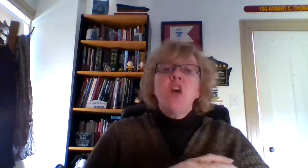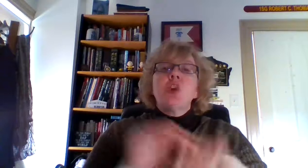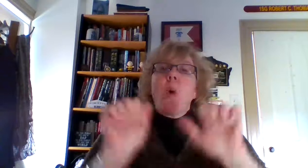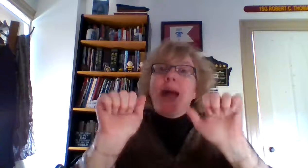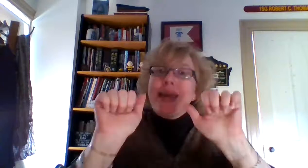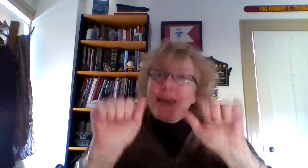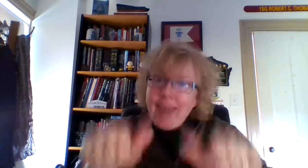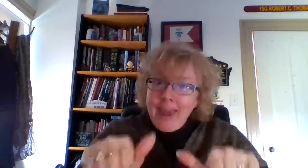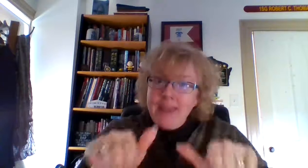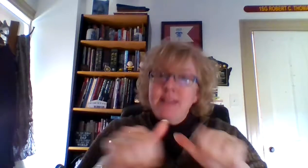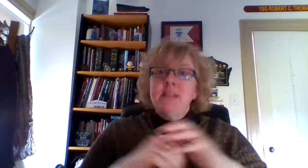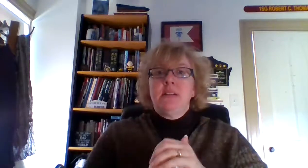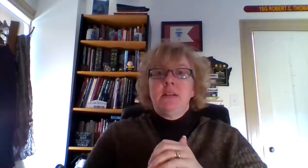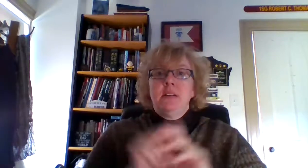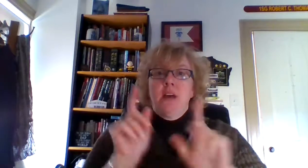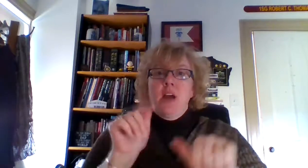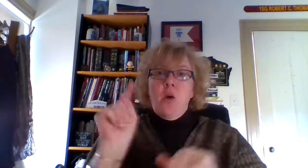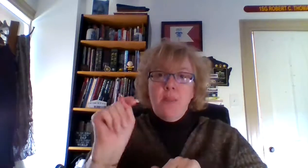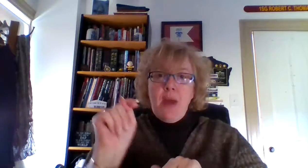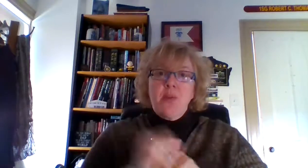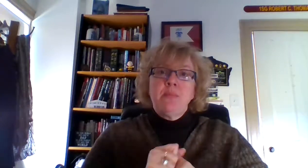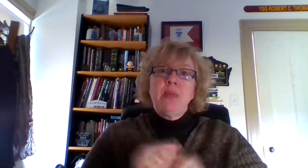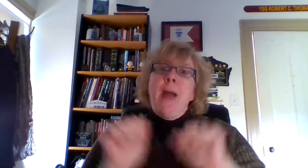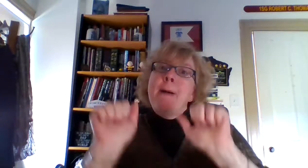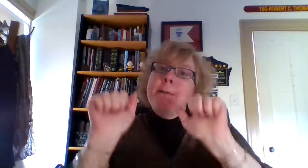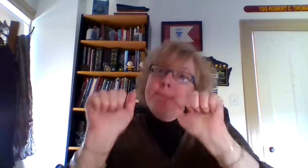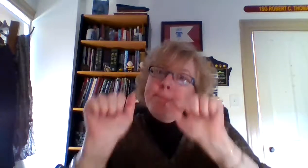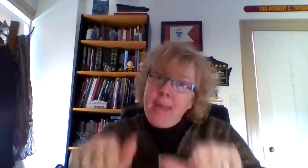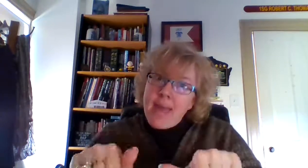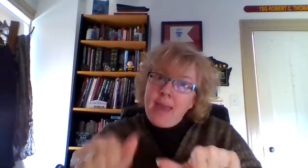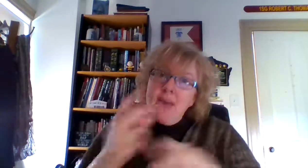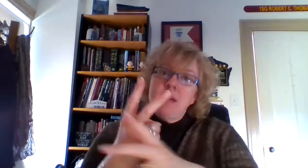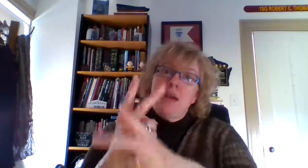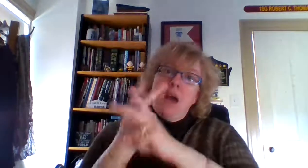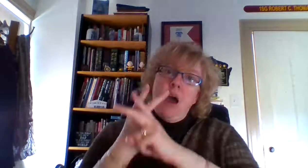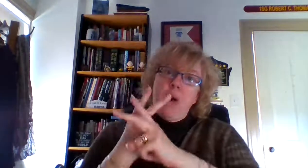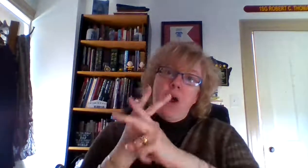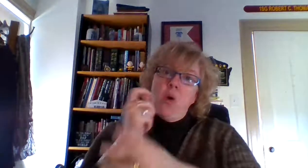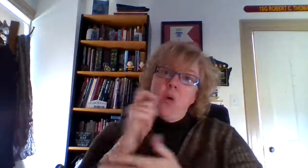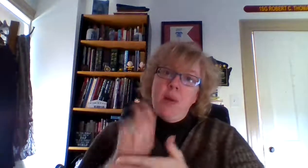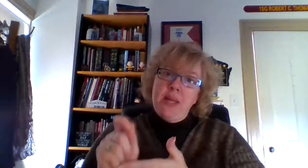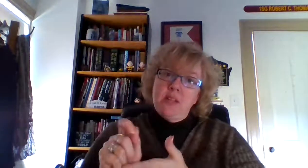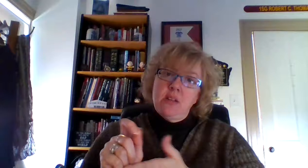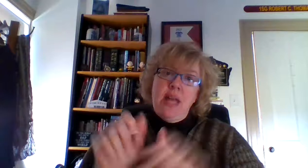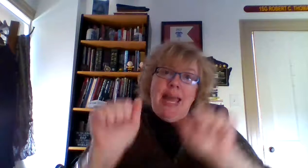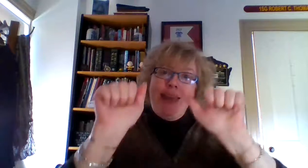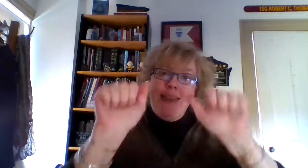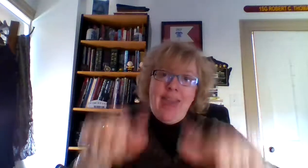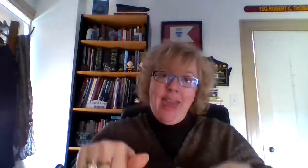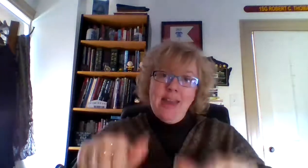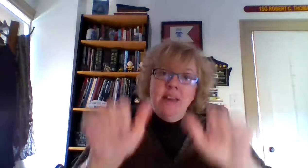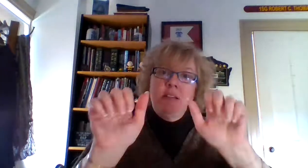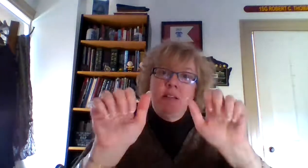So, can I go to the bathroom? May I borrow a pencil? Can,